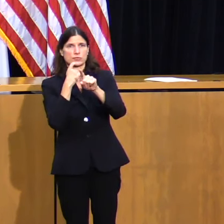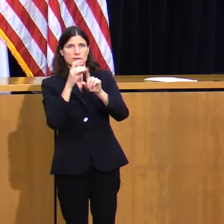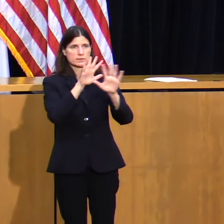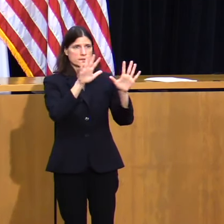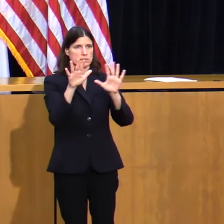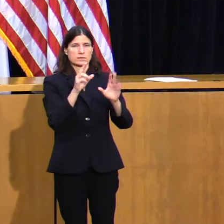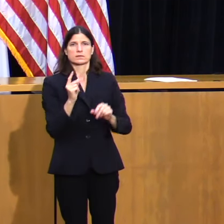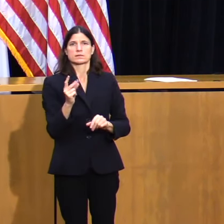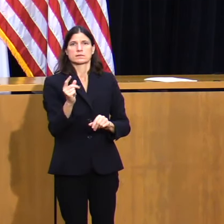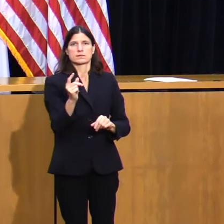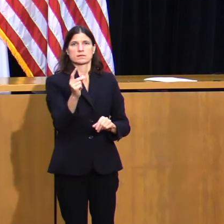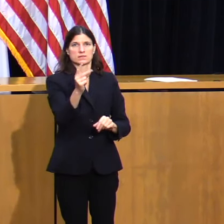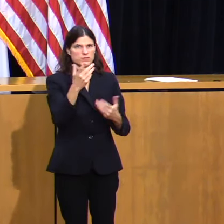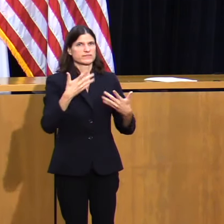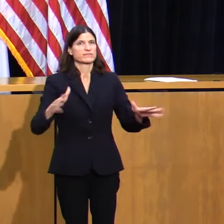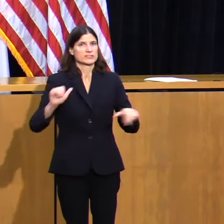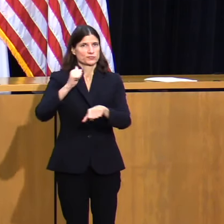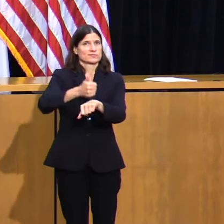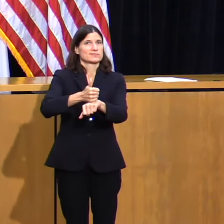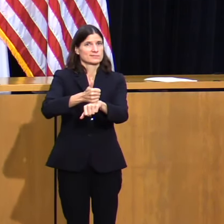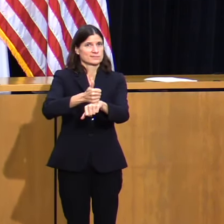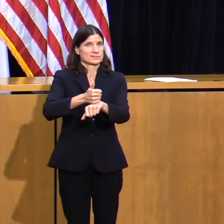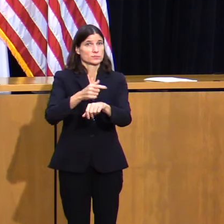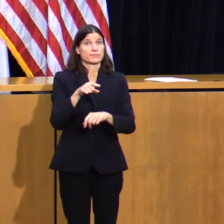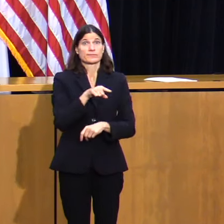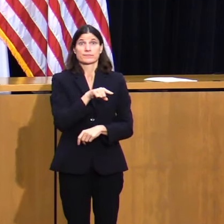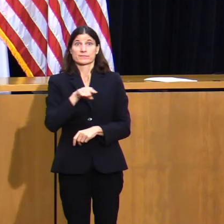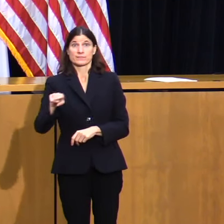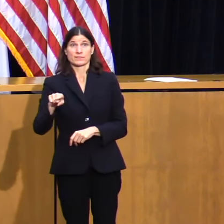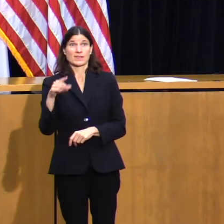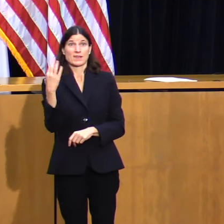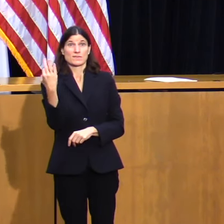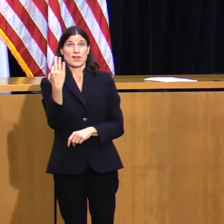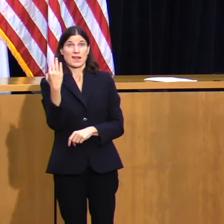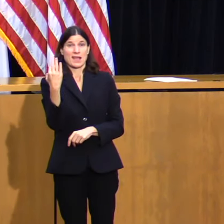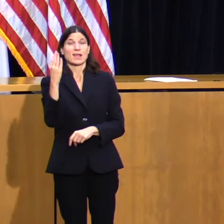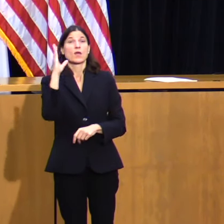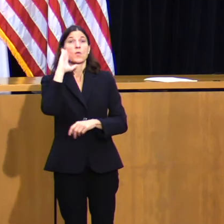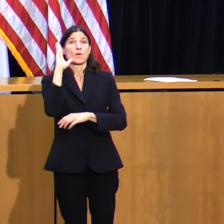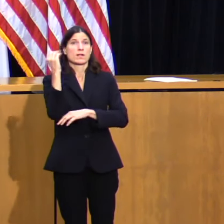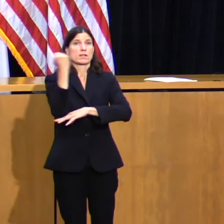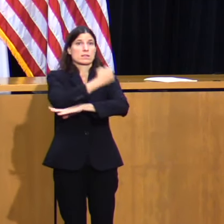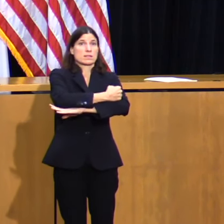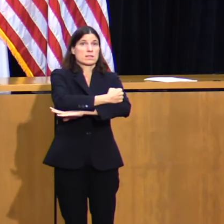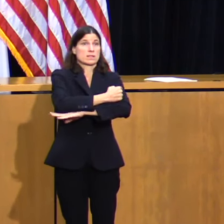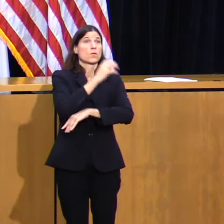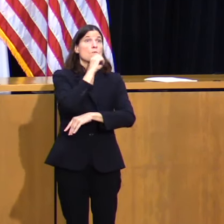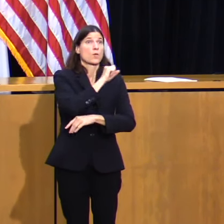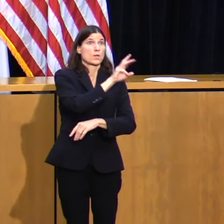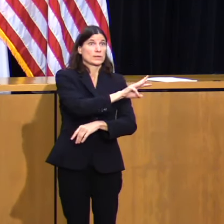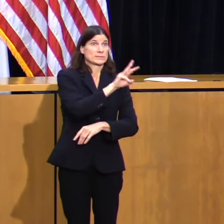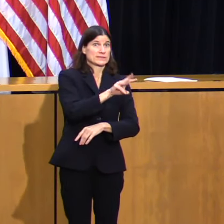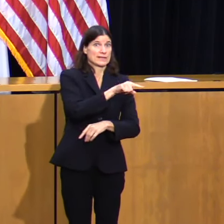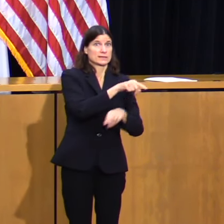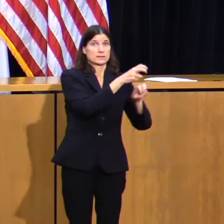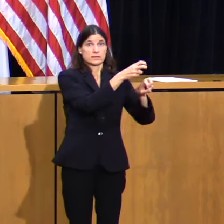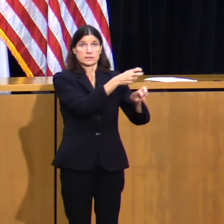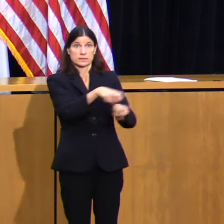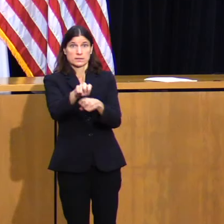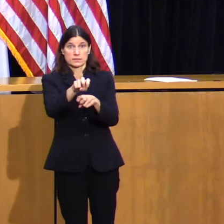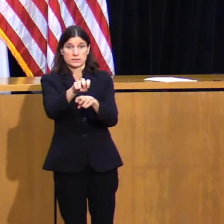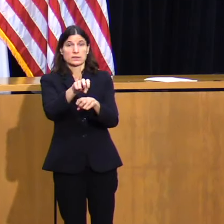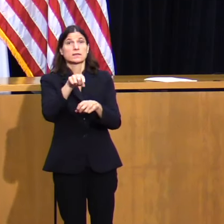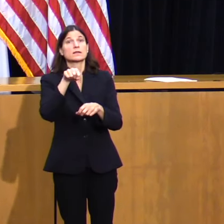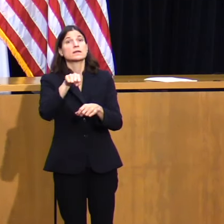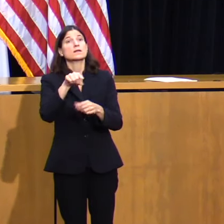there will be a temporary shutdown of the portal or pipeline through which lab results are reported into Maven, which is,